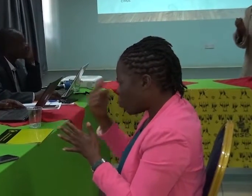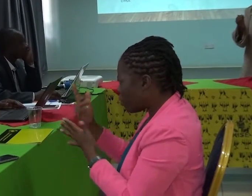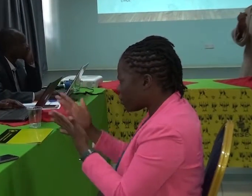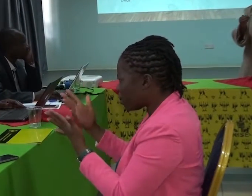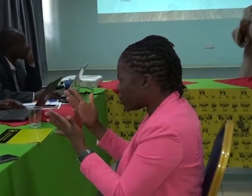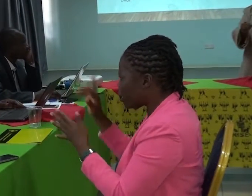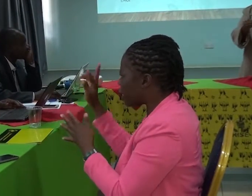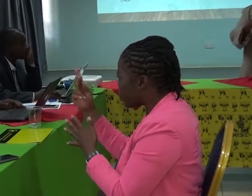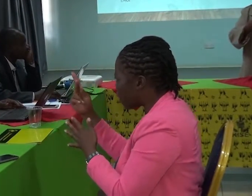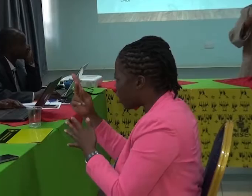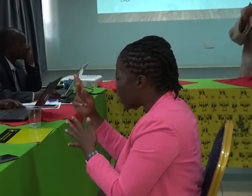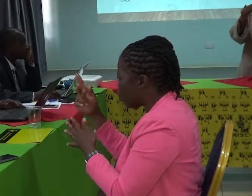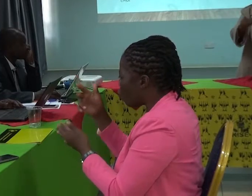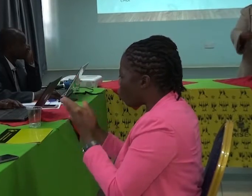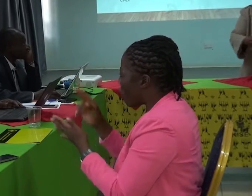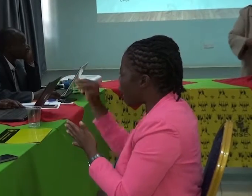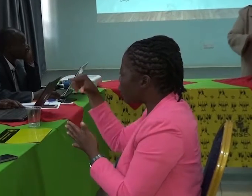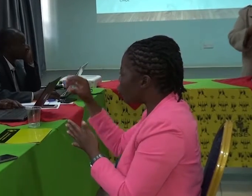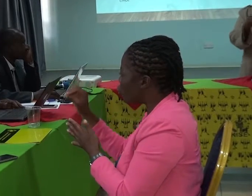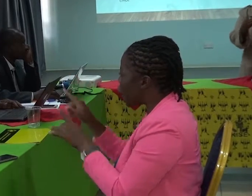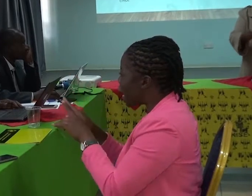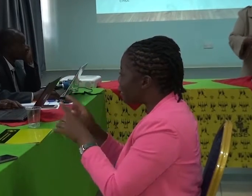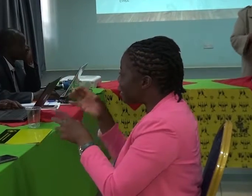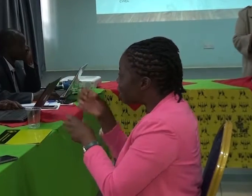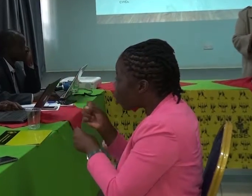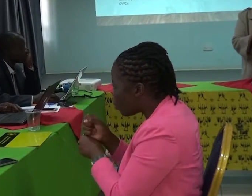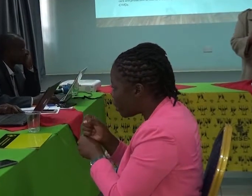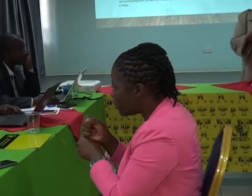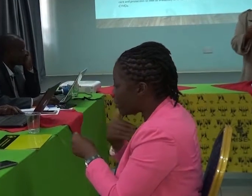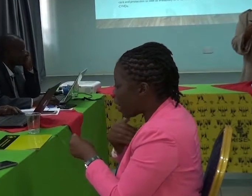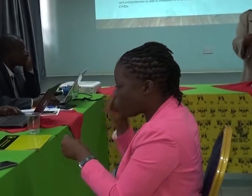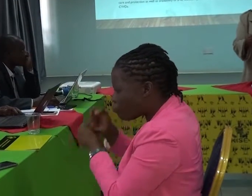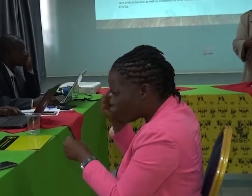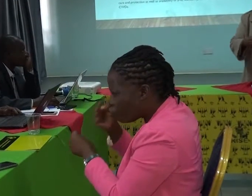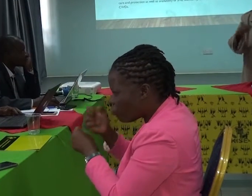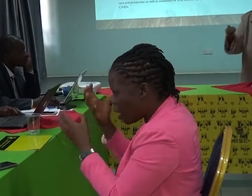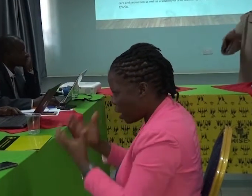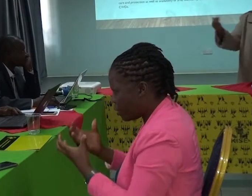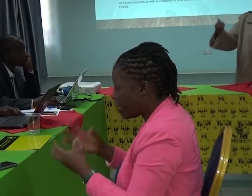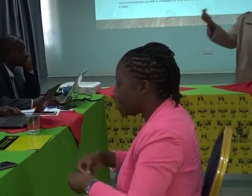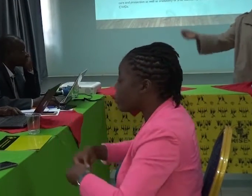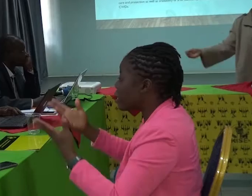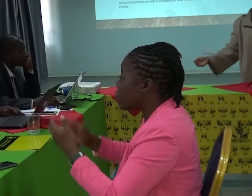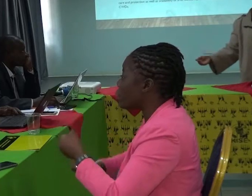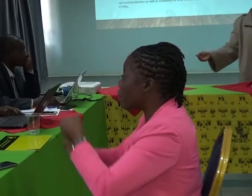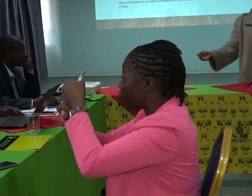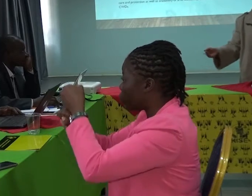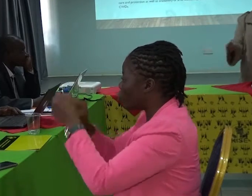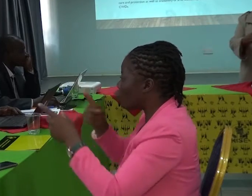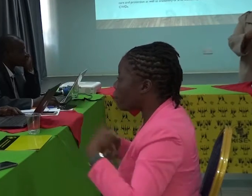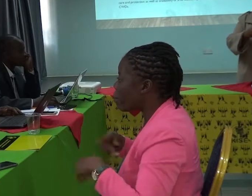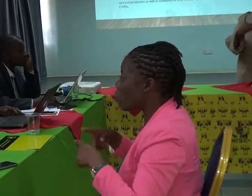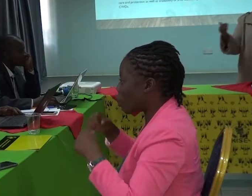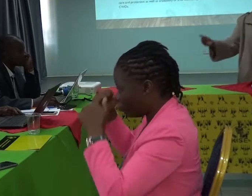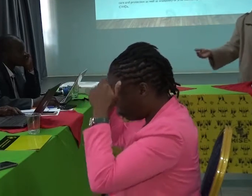and which the NGO as stakeholders have really played a role in, is providing support to the educators.